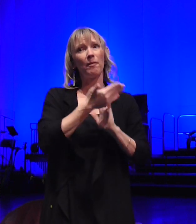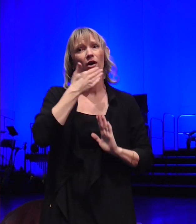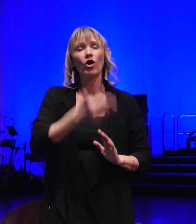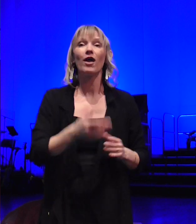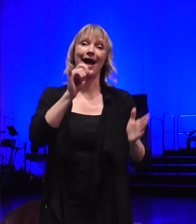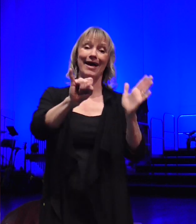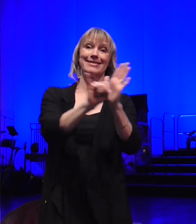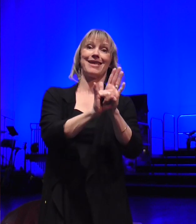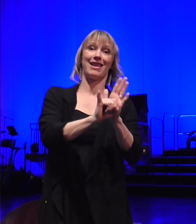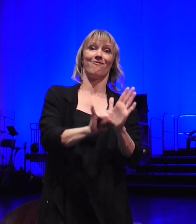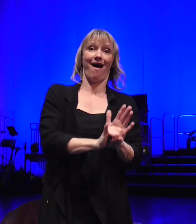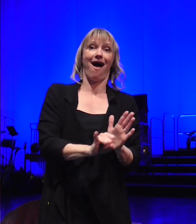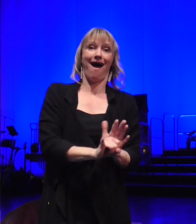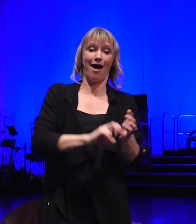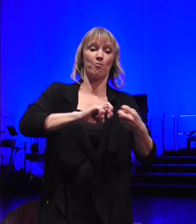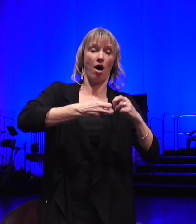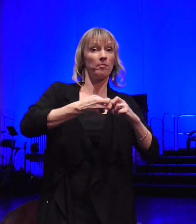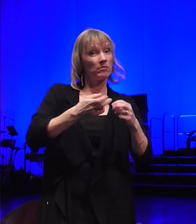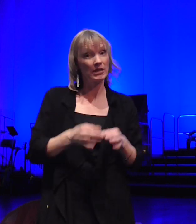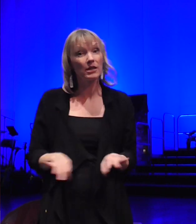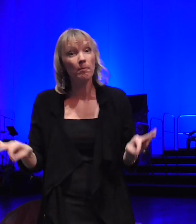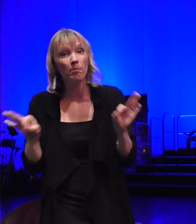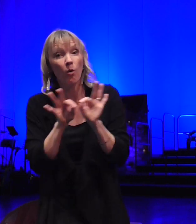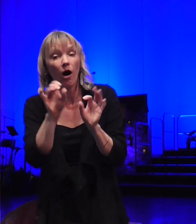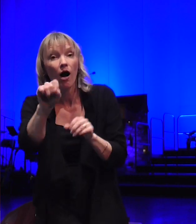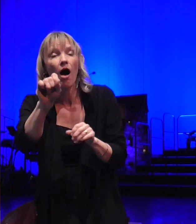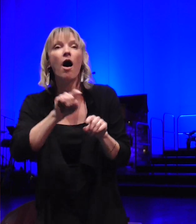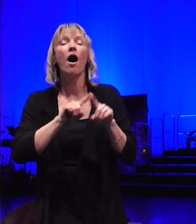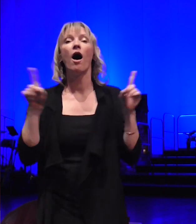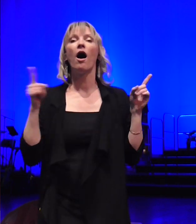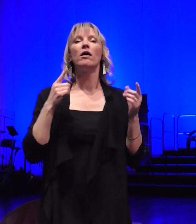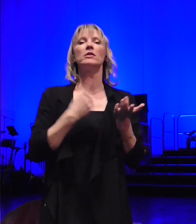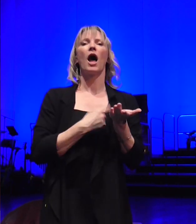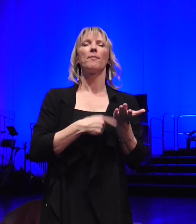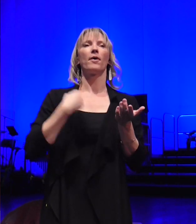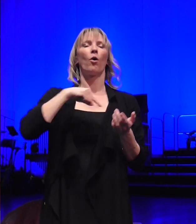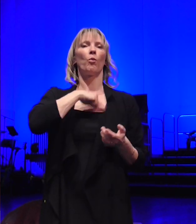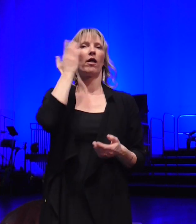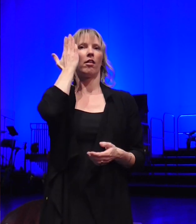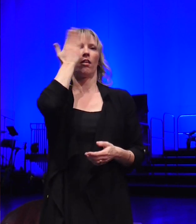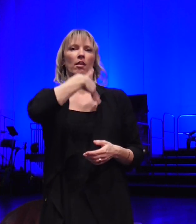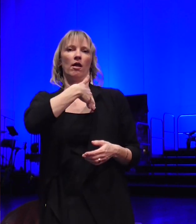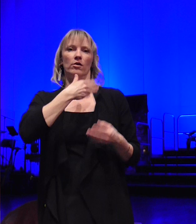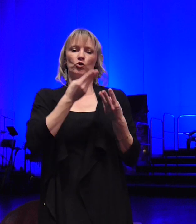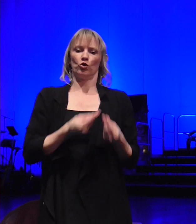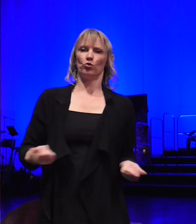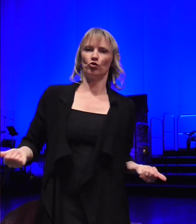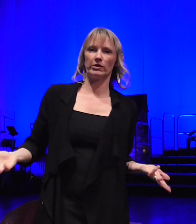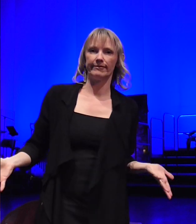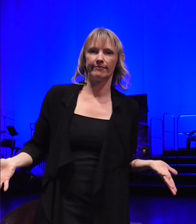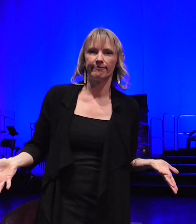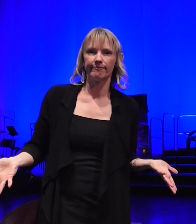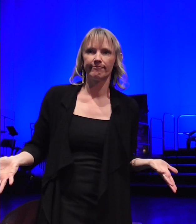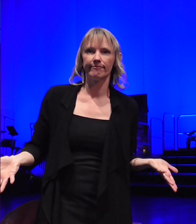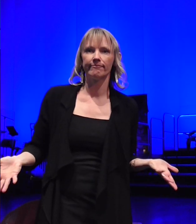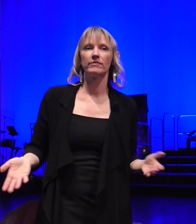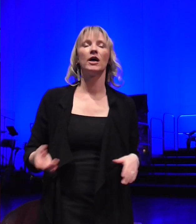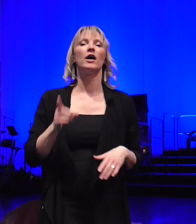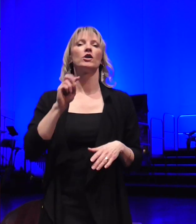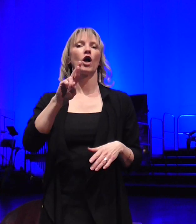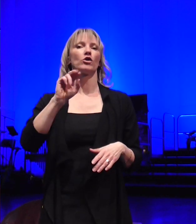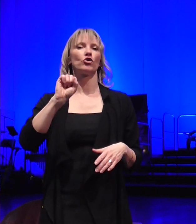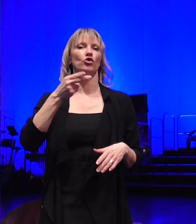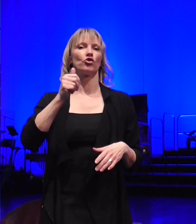identifying problems, which is so important, but we sometimes miss out on the solutions. Dr.